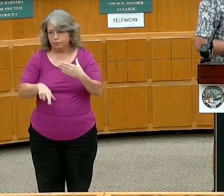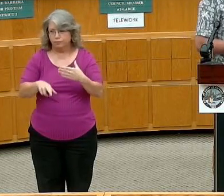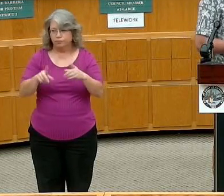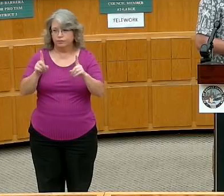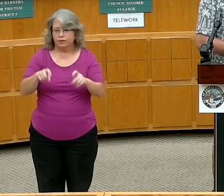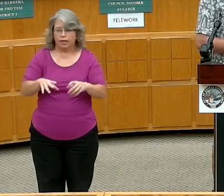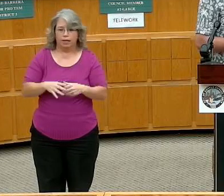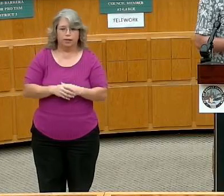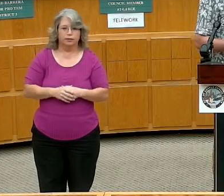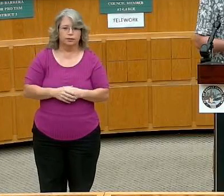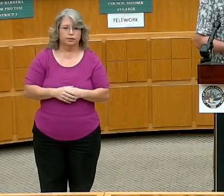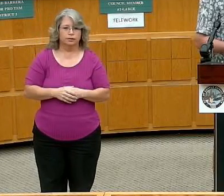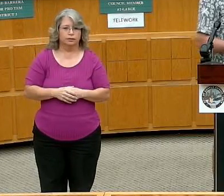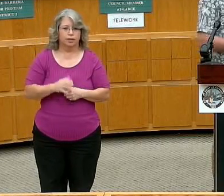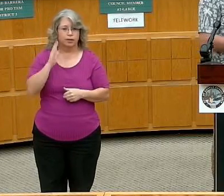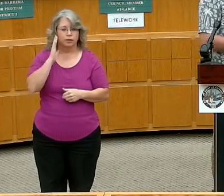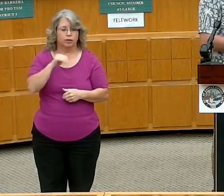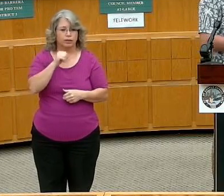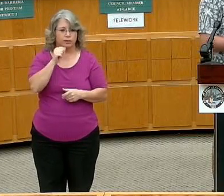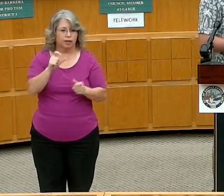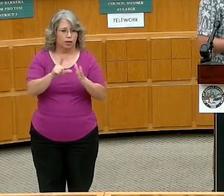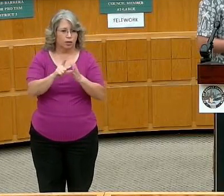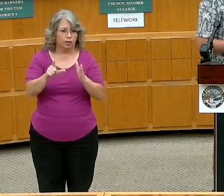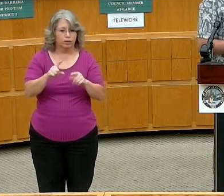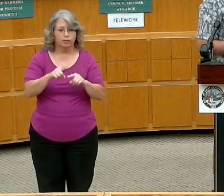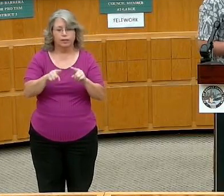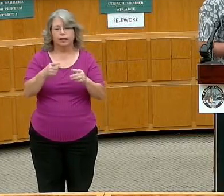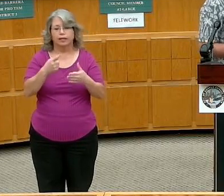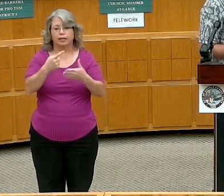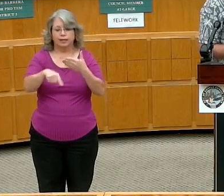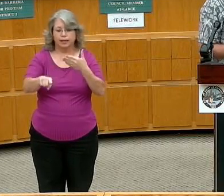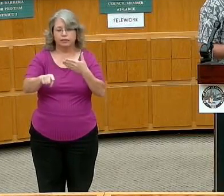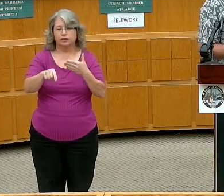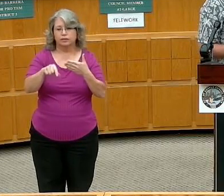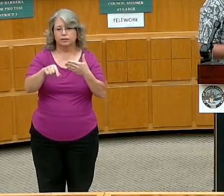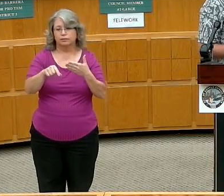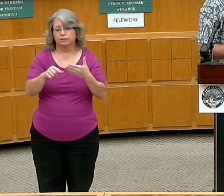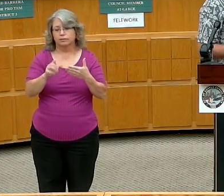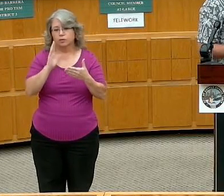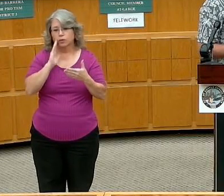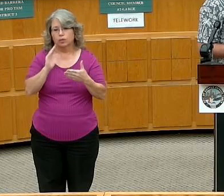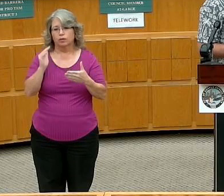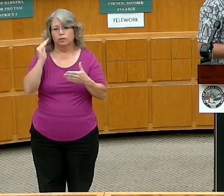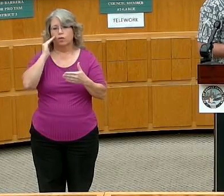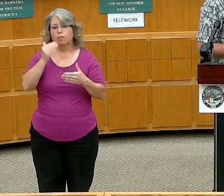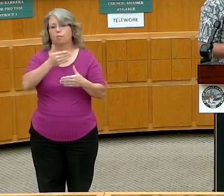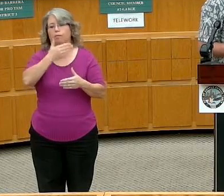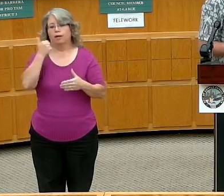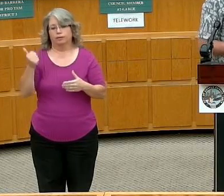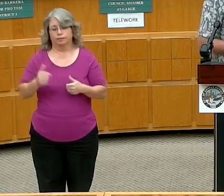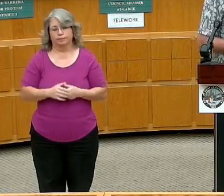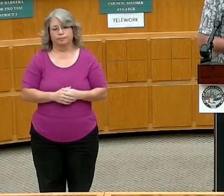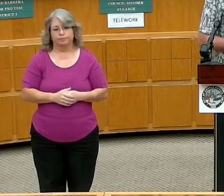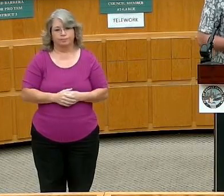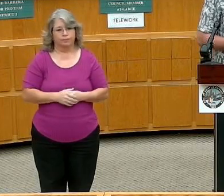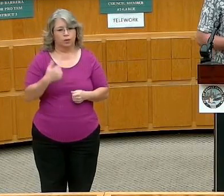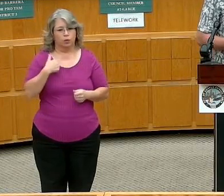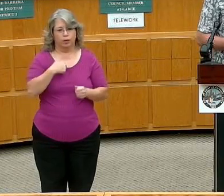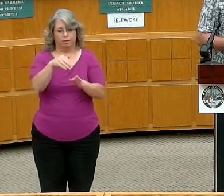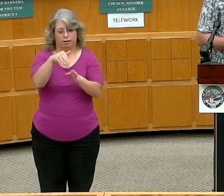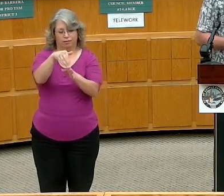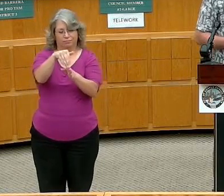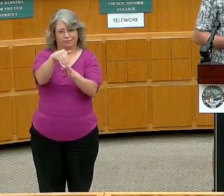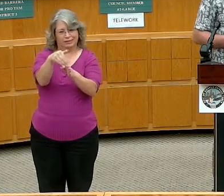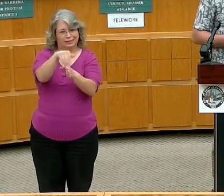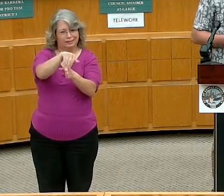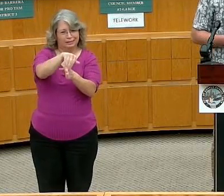And by next week, we'll maybe know what was happening more this week. So we're right there on the